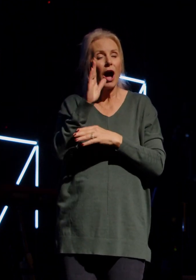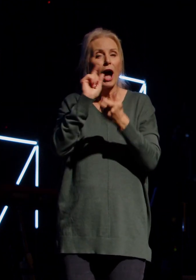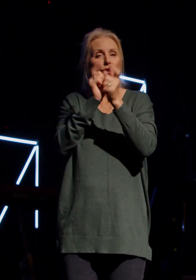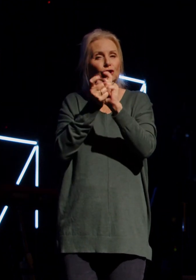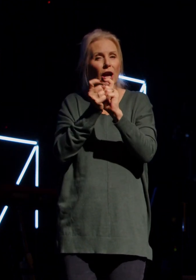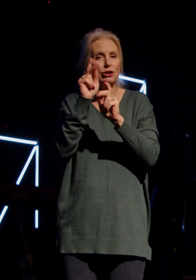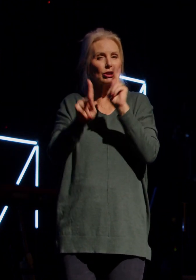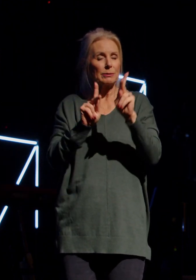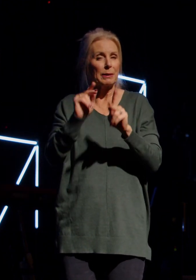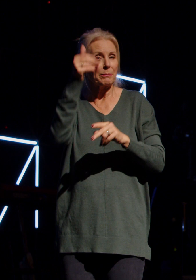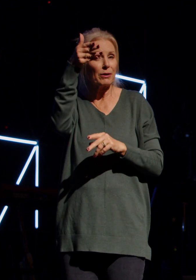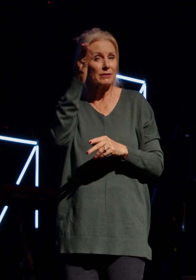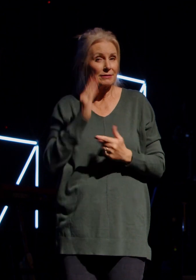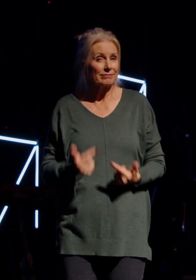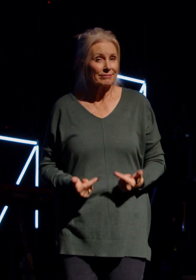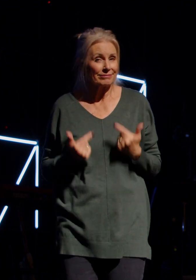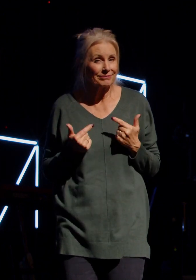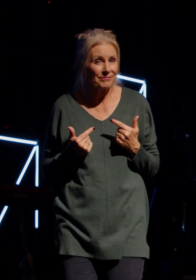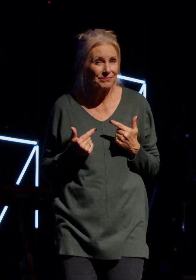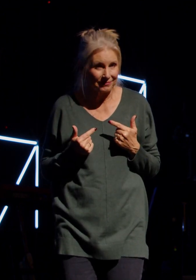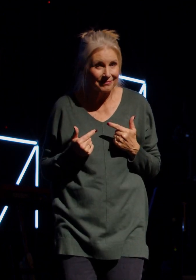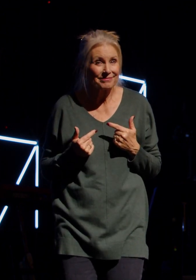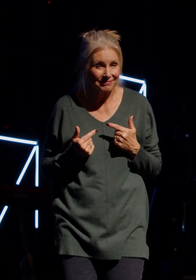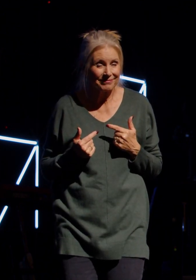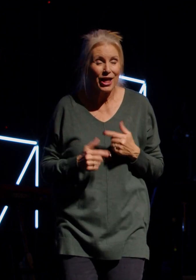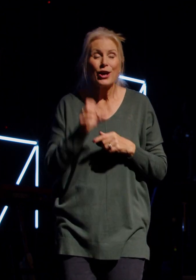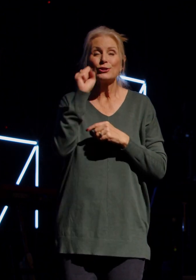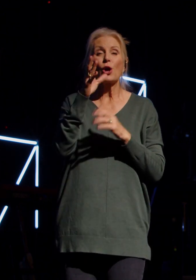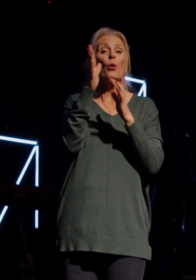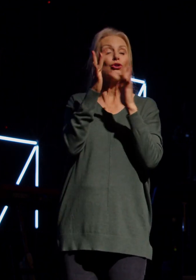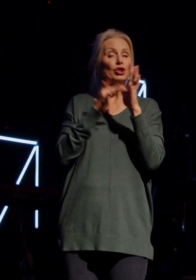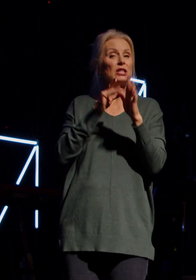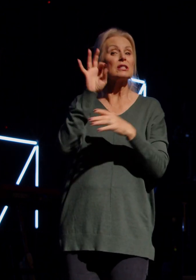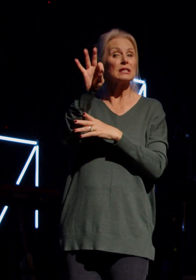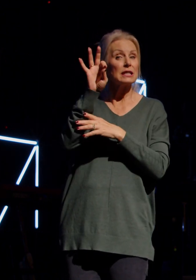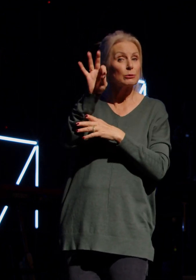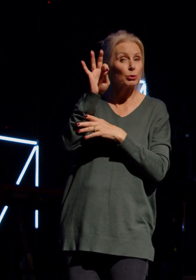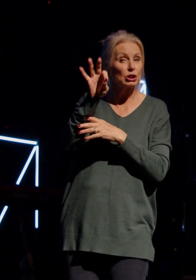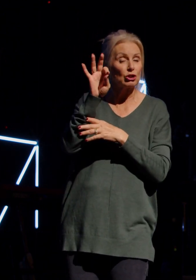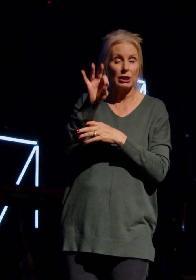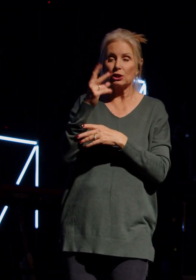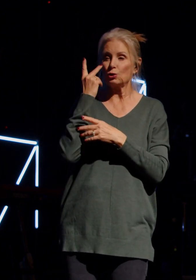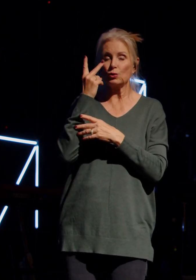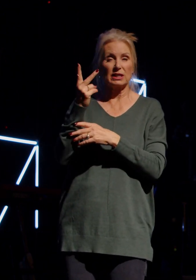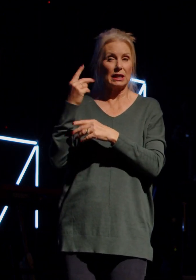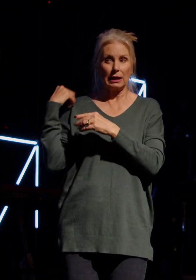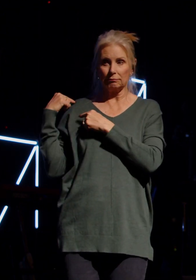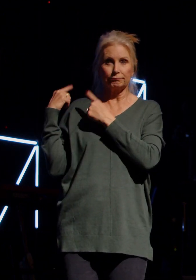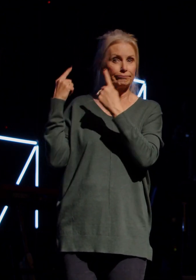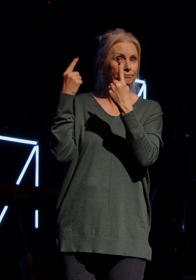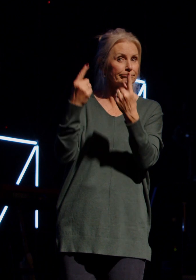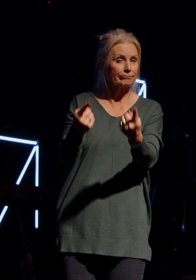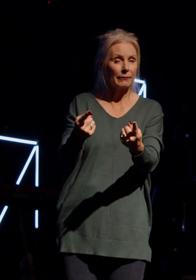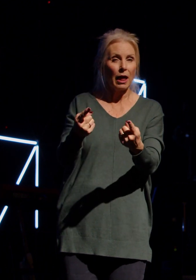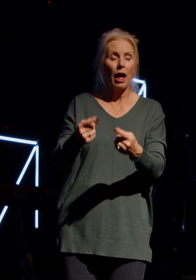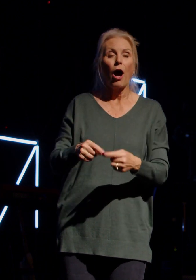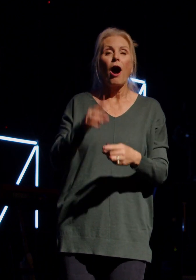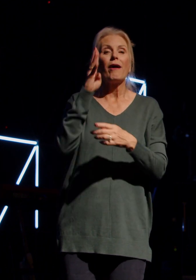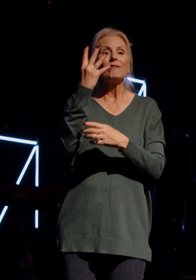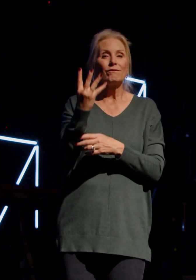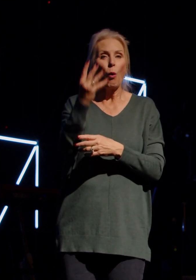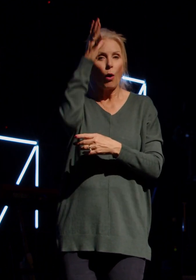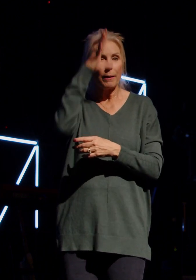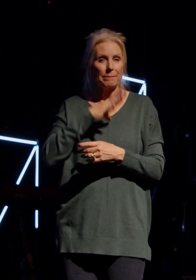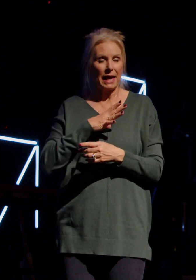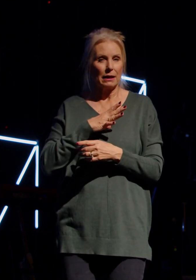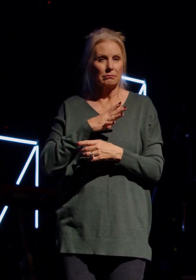So while Jesus is doing his thing, and Jesus is preaching like he always does, we see all throughout the beginning of the Gospel of Mark, 4 men come making